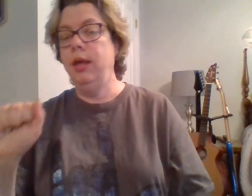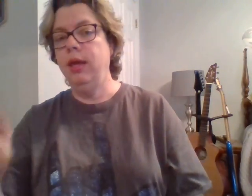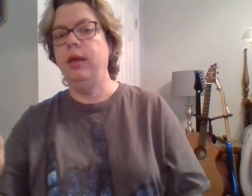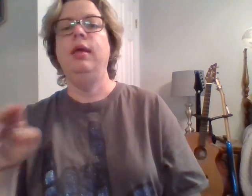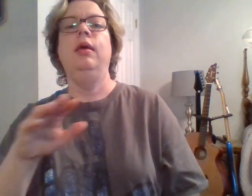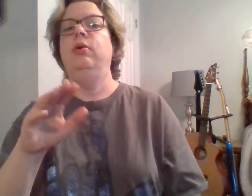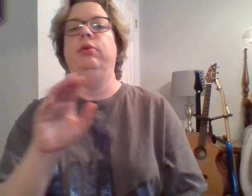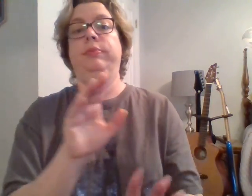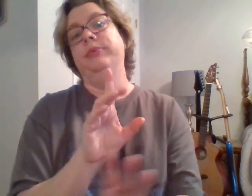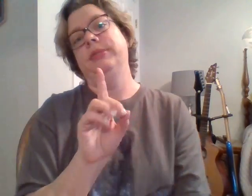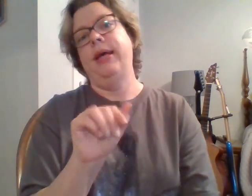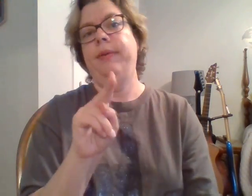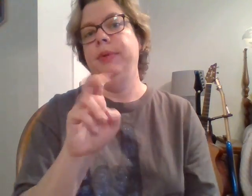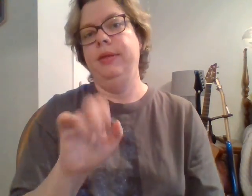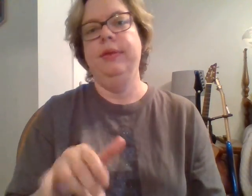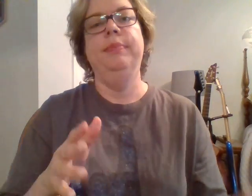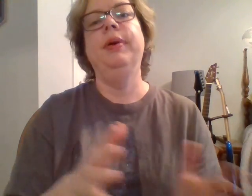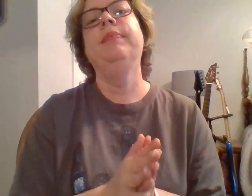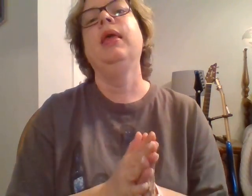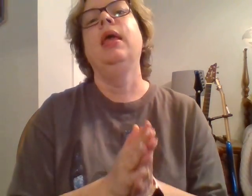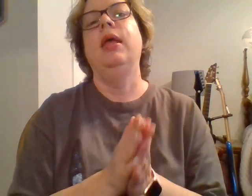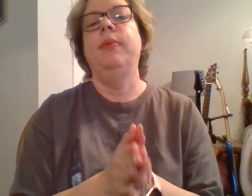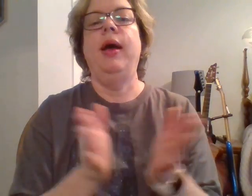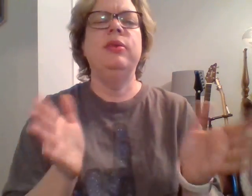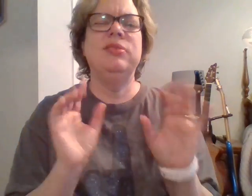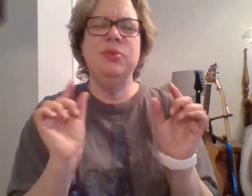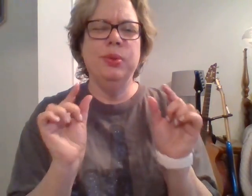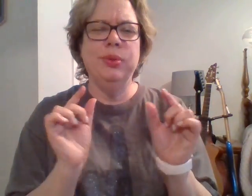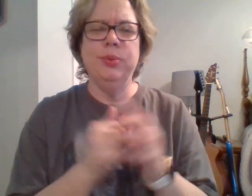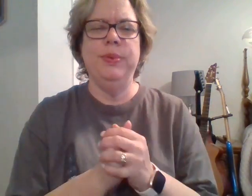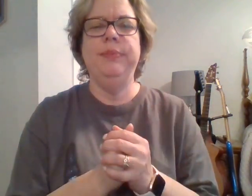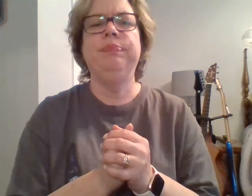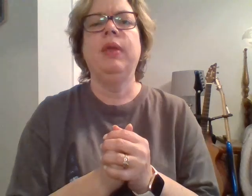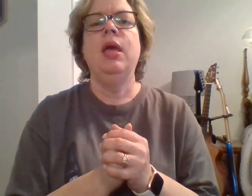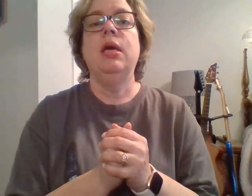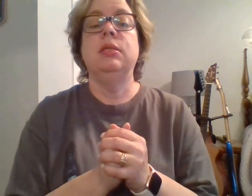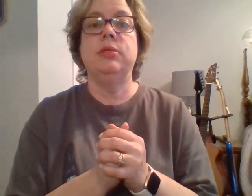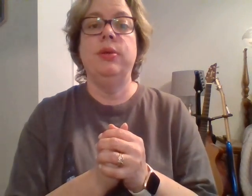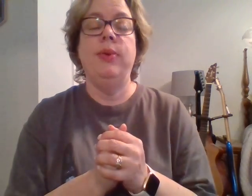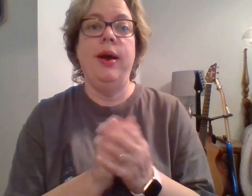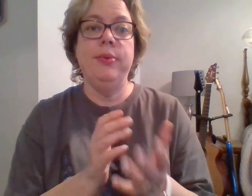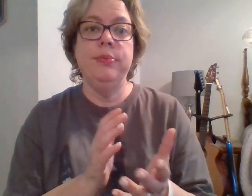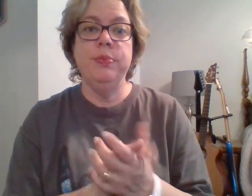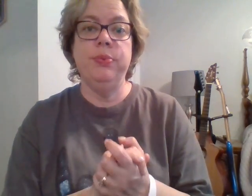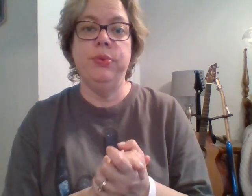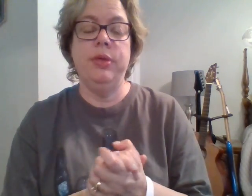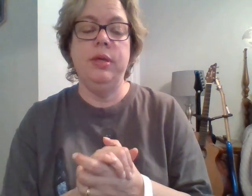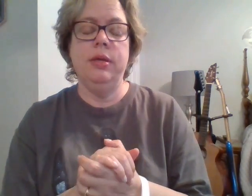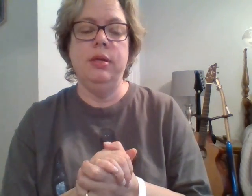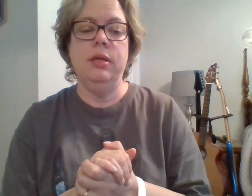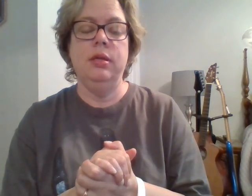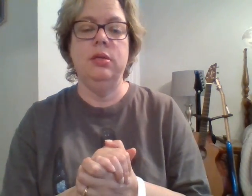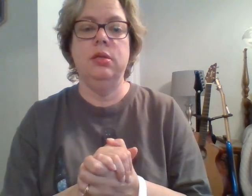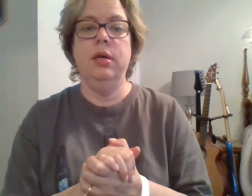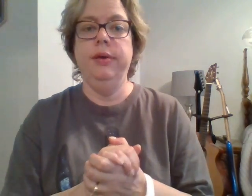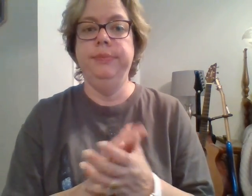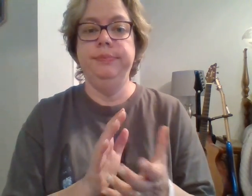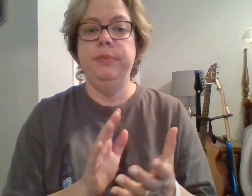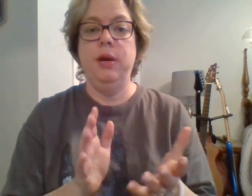McLean, or it was Dabney then. But anyway, I just knew a little bit. And so I remember thinking, I